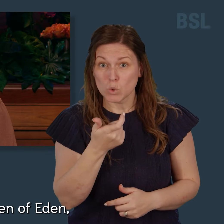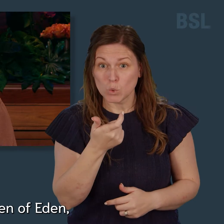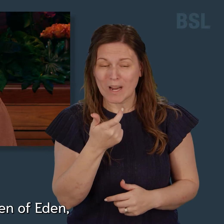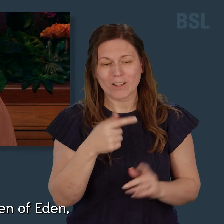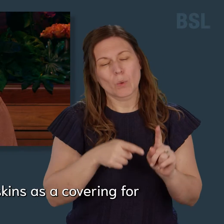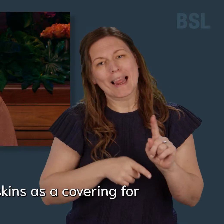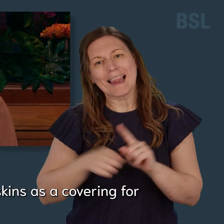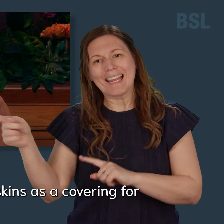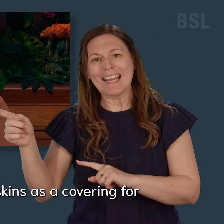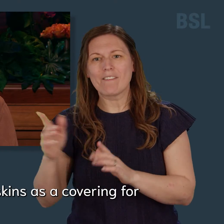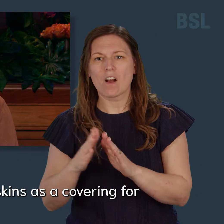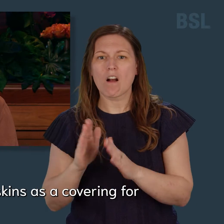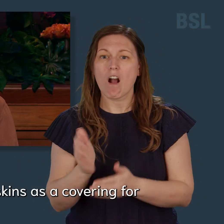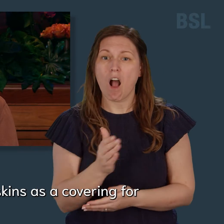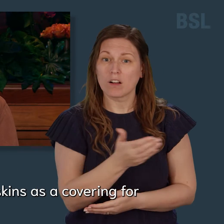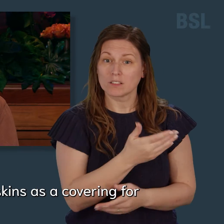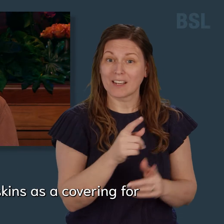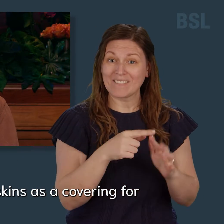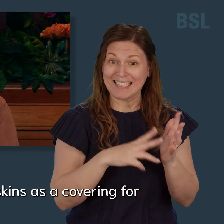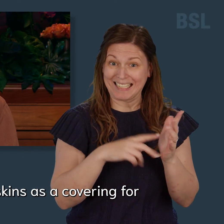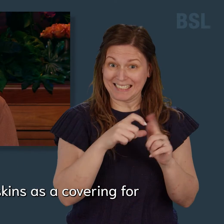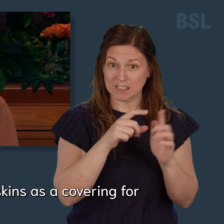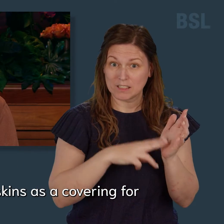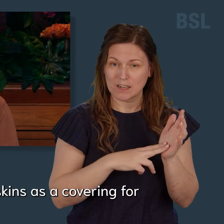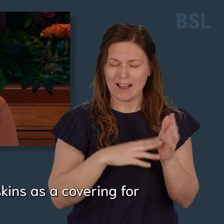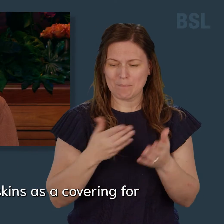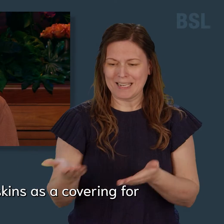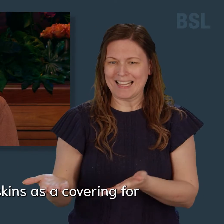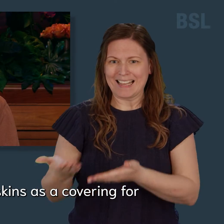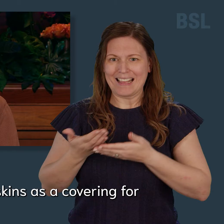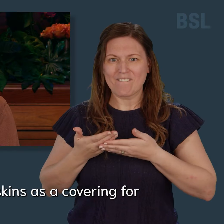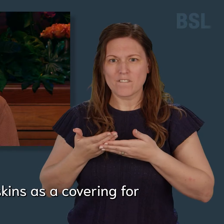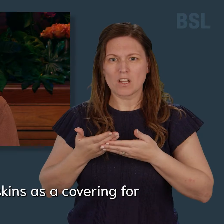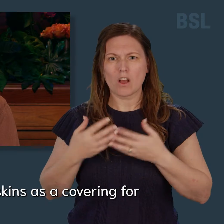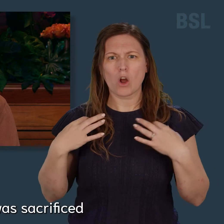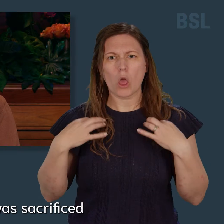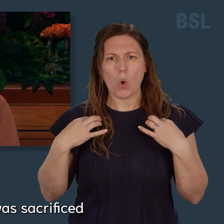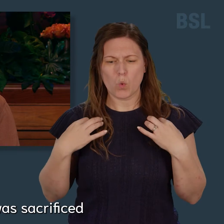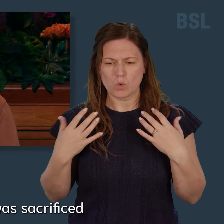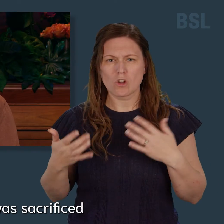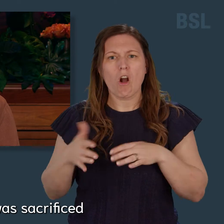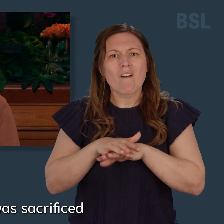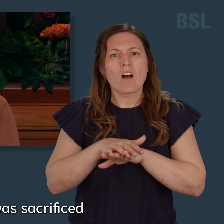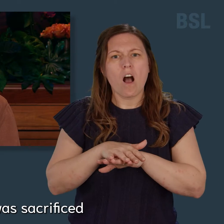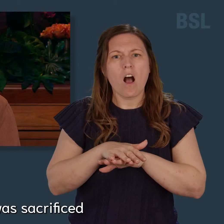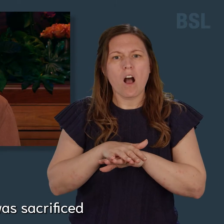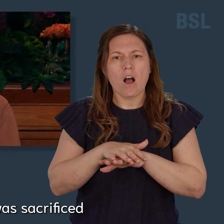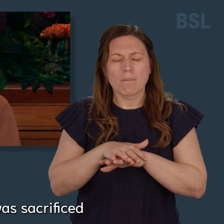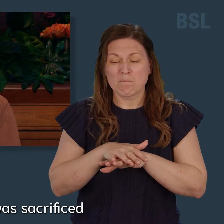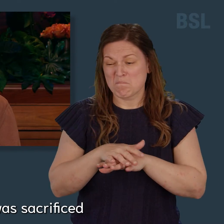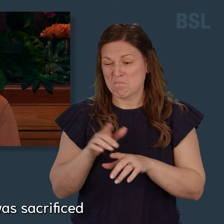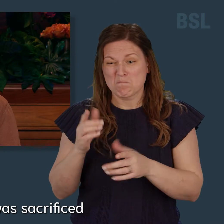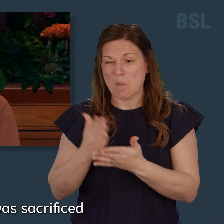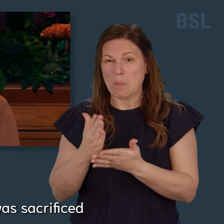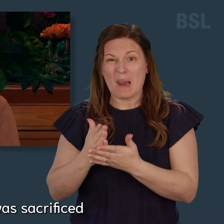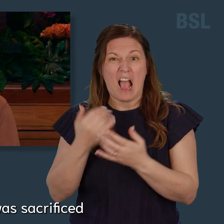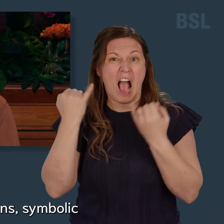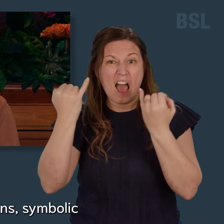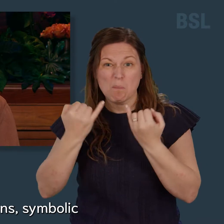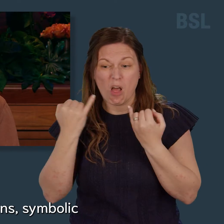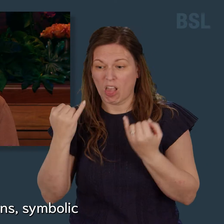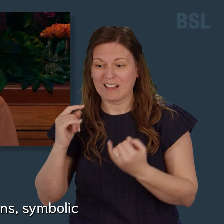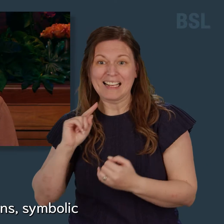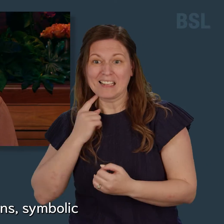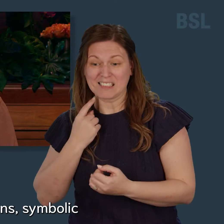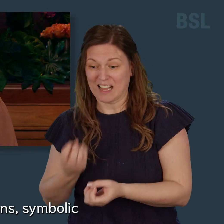of Eden, they were given coats of skins as a covering for them. It is likely that an animal was sacrificed